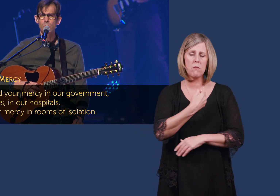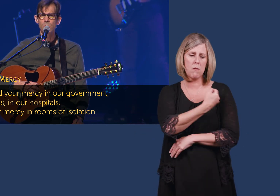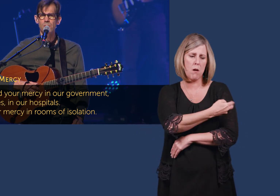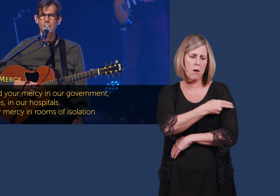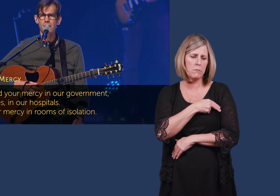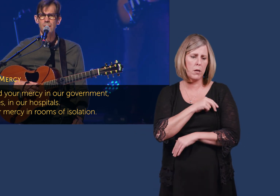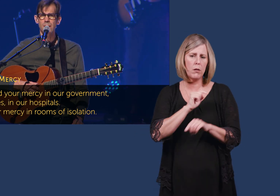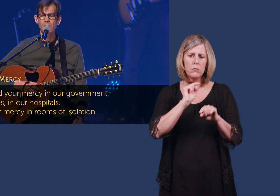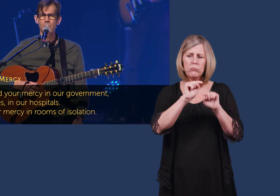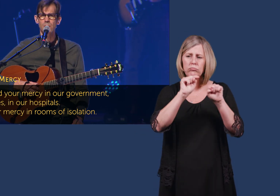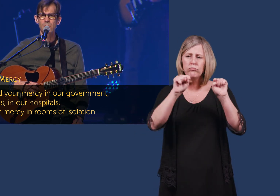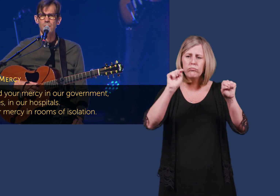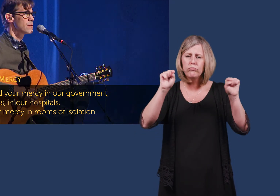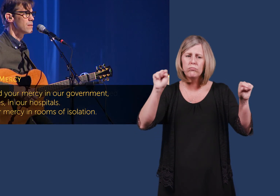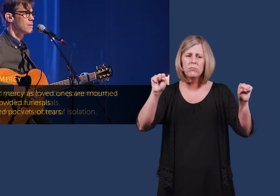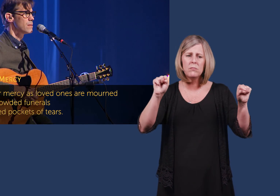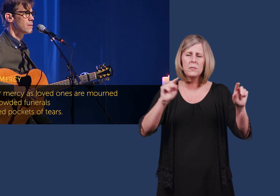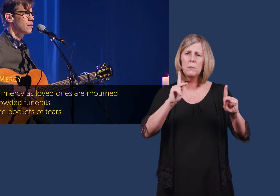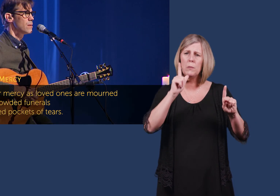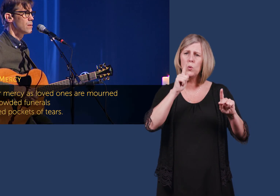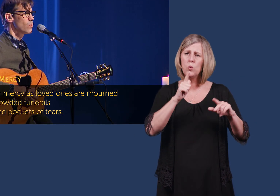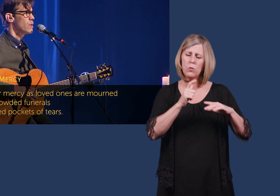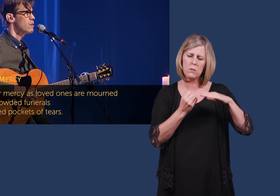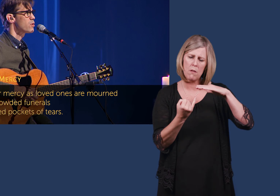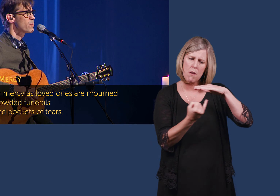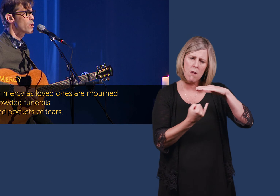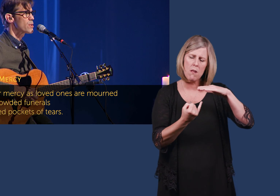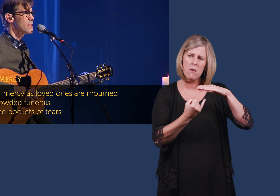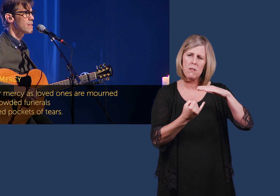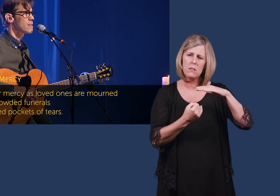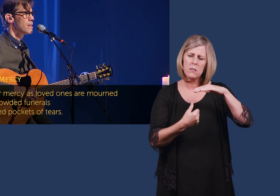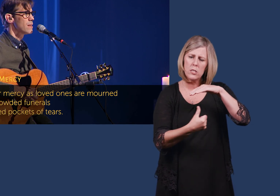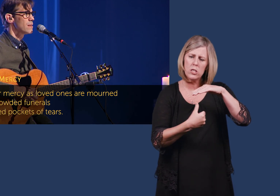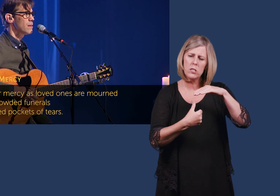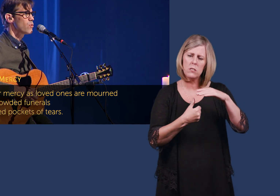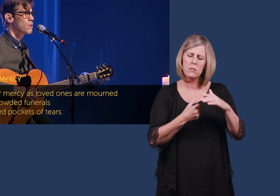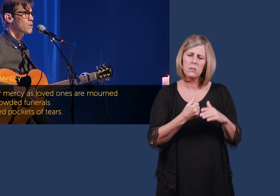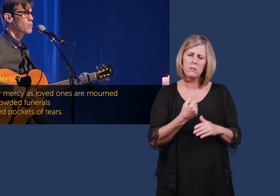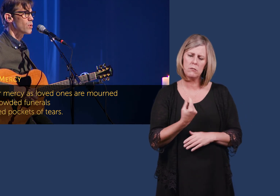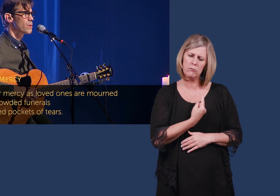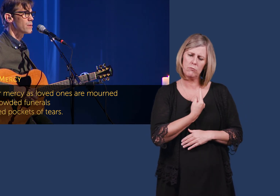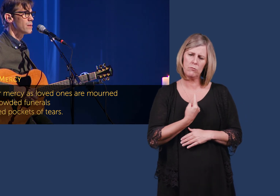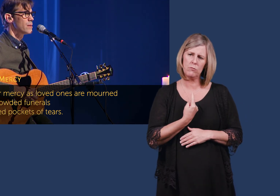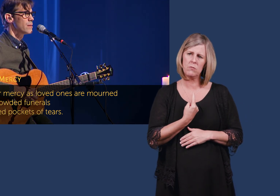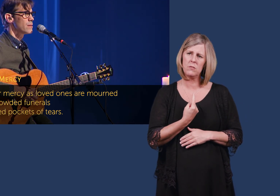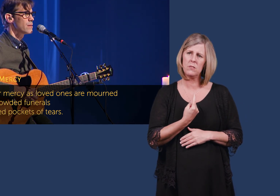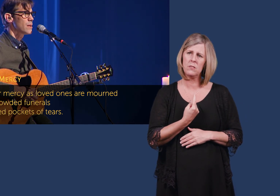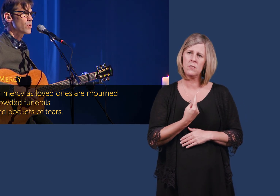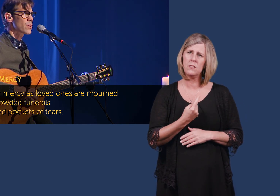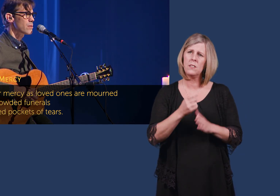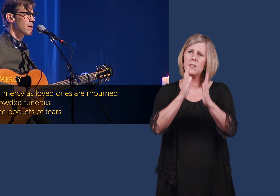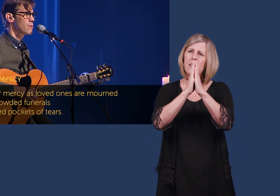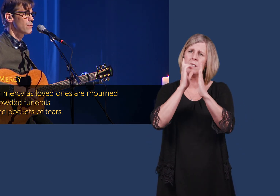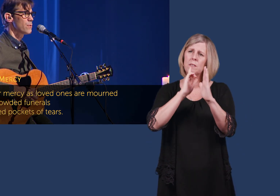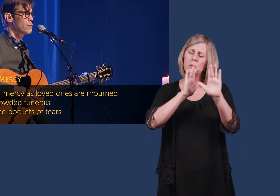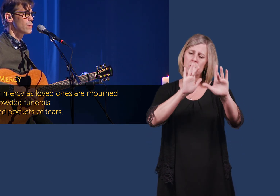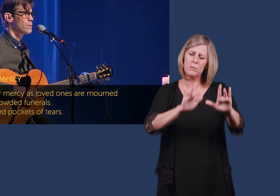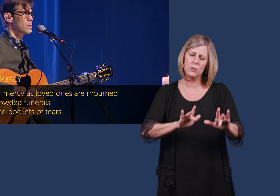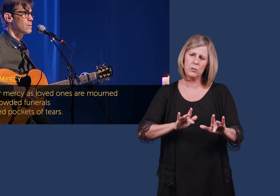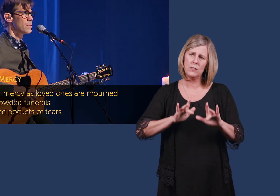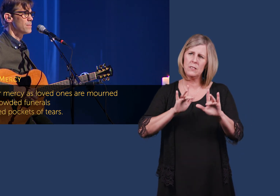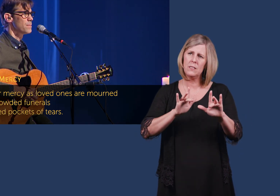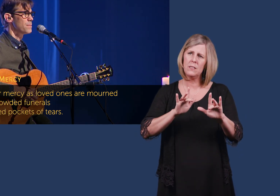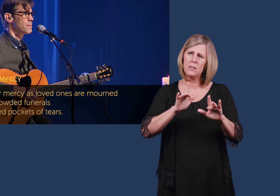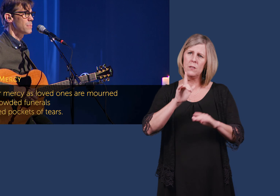in rooms of isolation. We need your mercy as loved ones are mourned, not with crowded